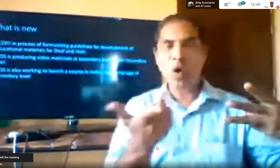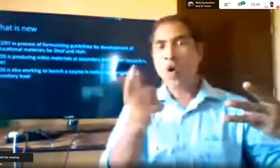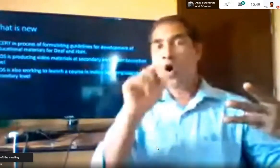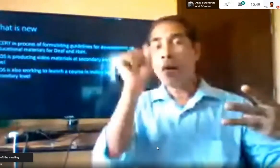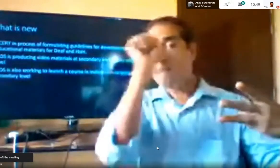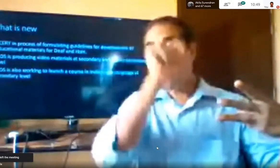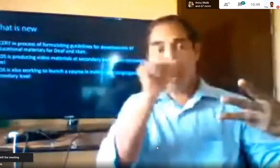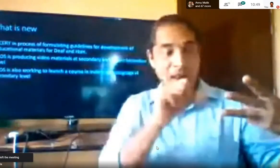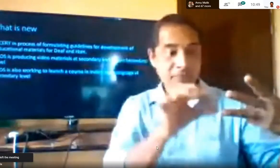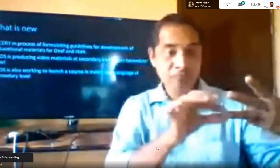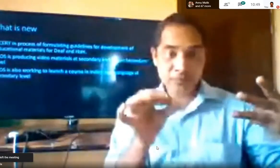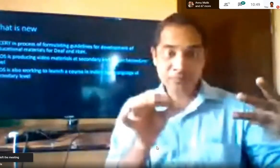then Hindi,